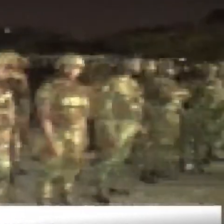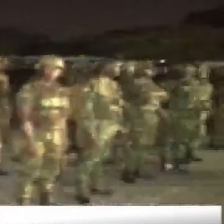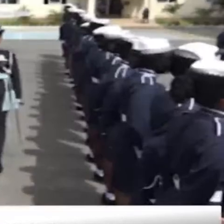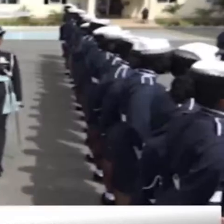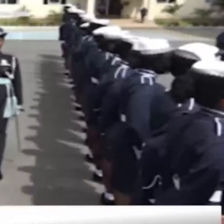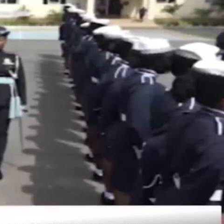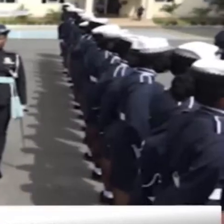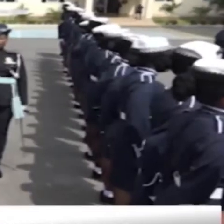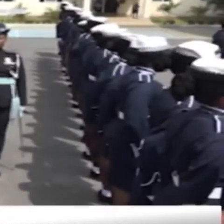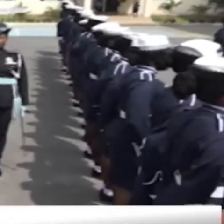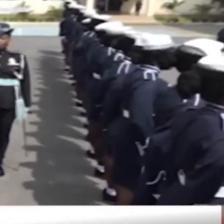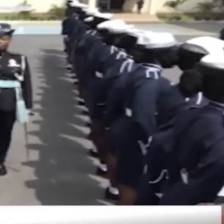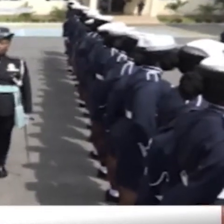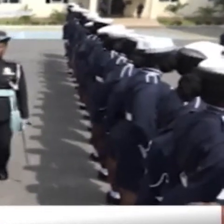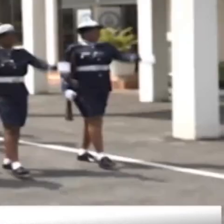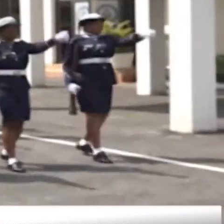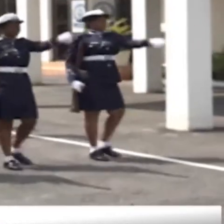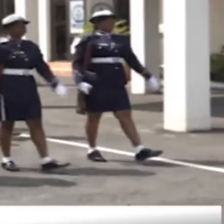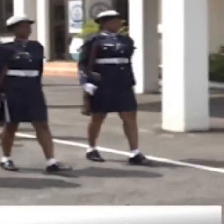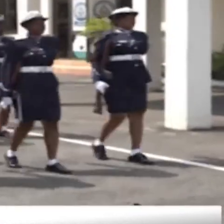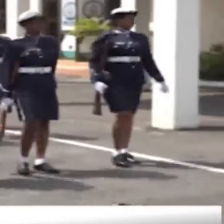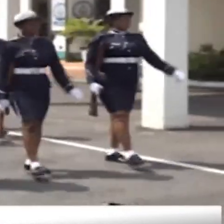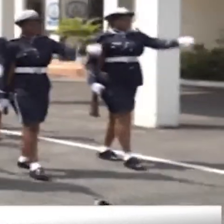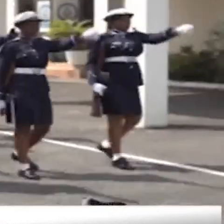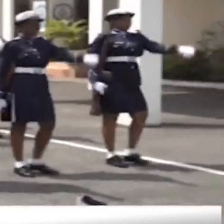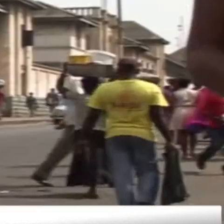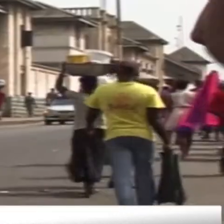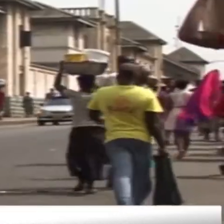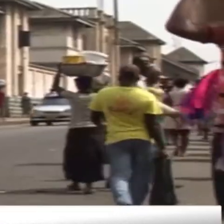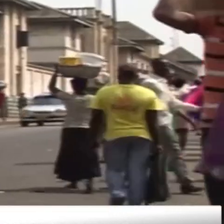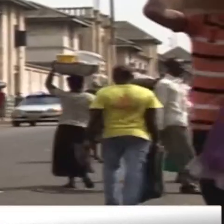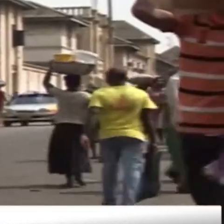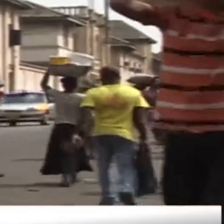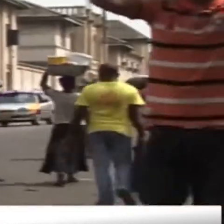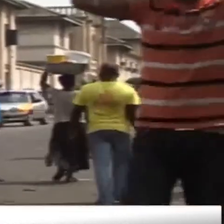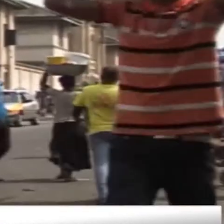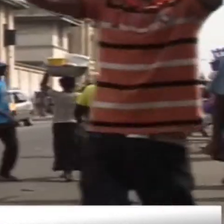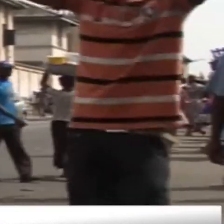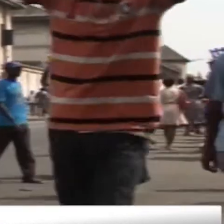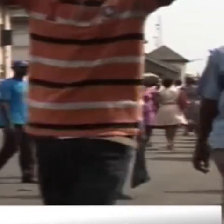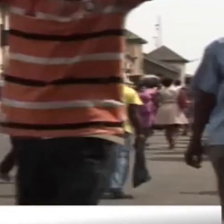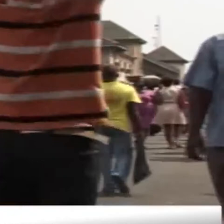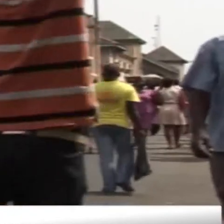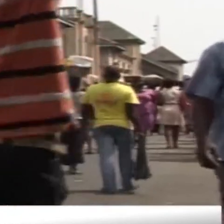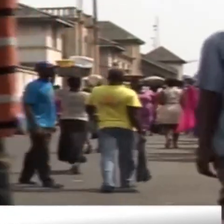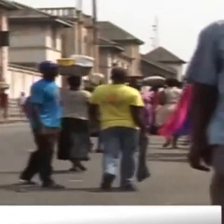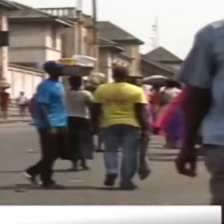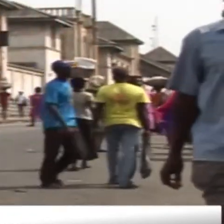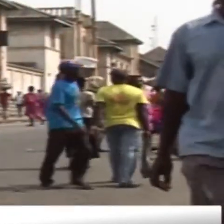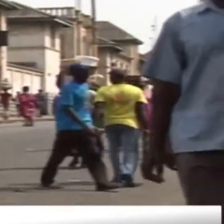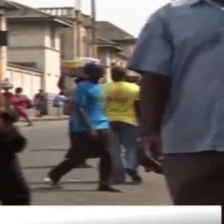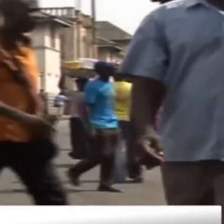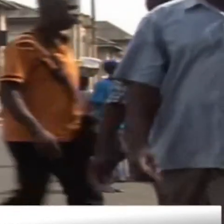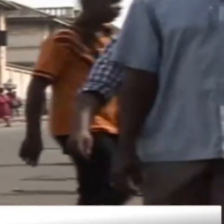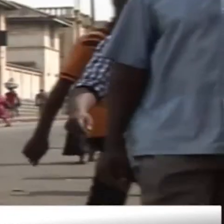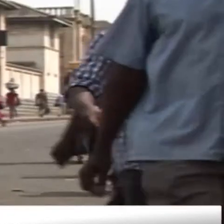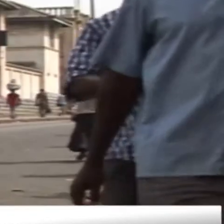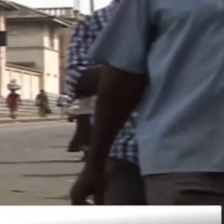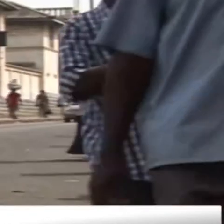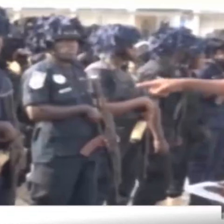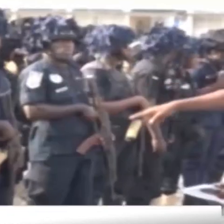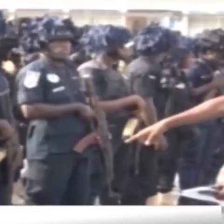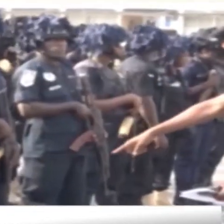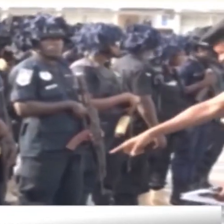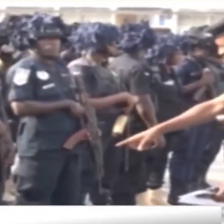other agencies are being deployed in the operation dubbed Operation COVID Safety to ensure the restrictions imposed are adhered